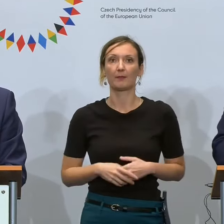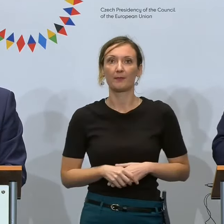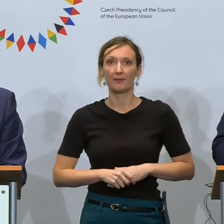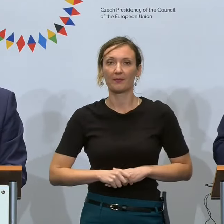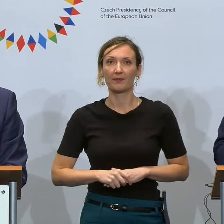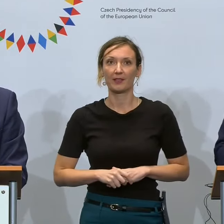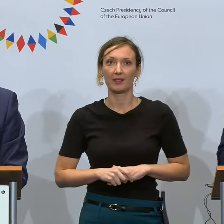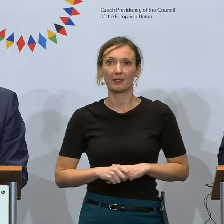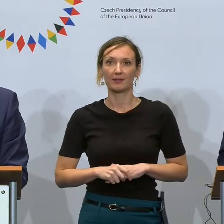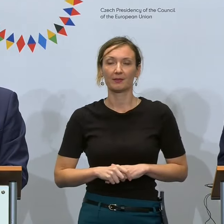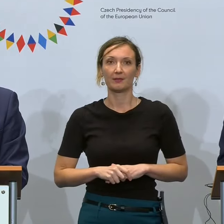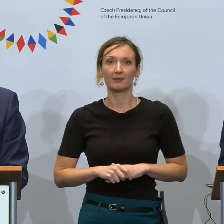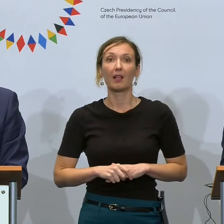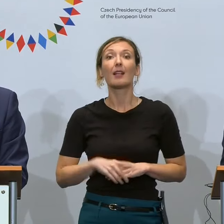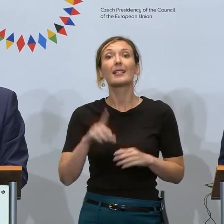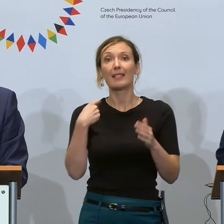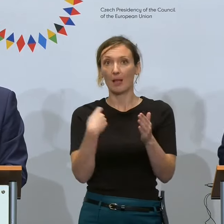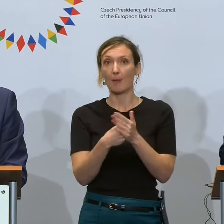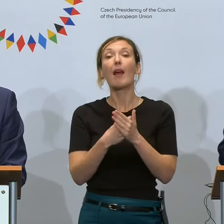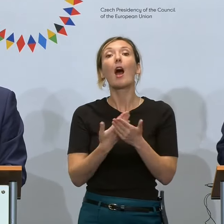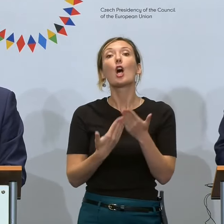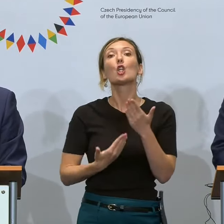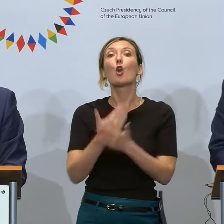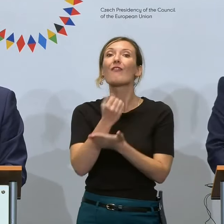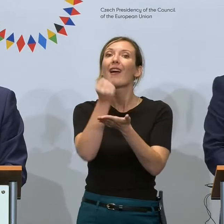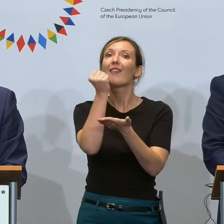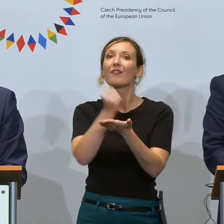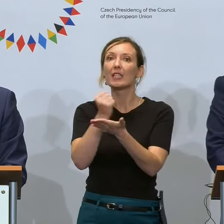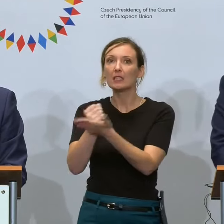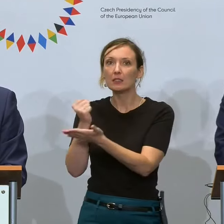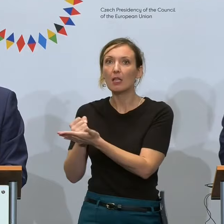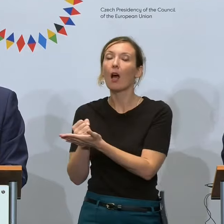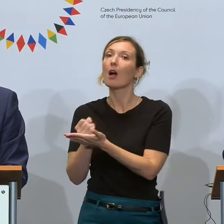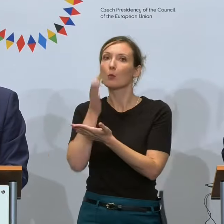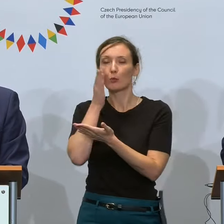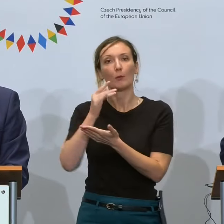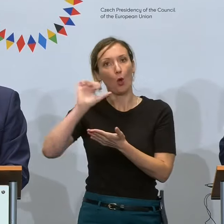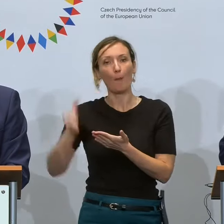the number of new visas will be substantially reduced.